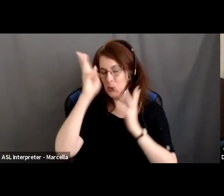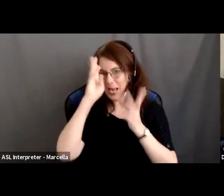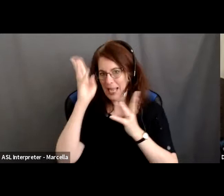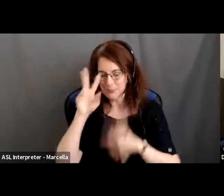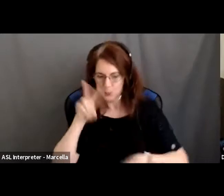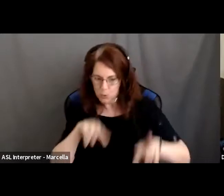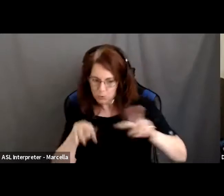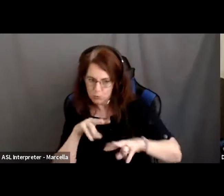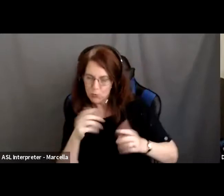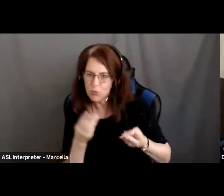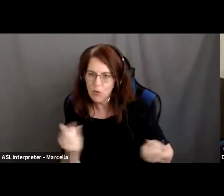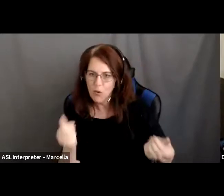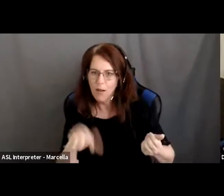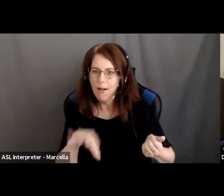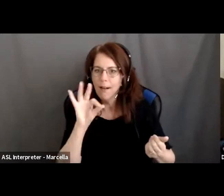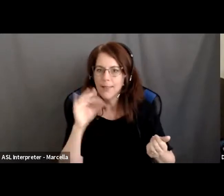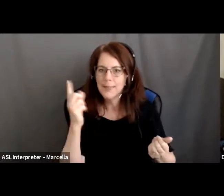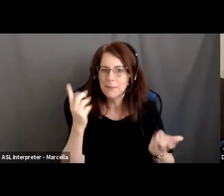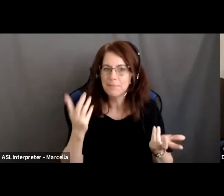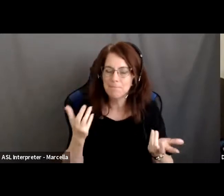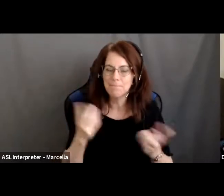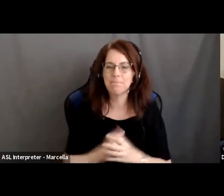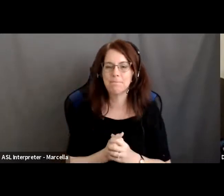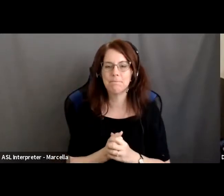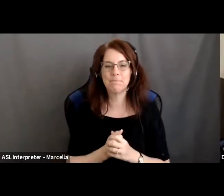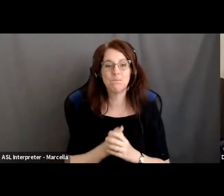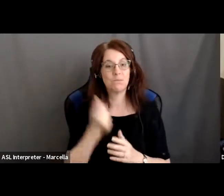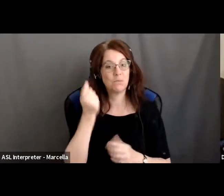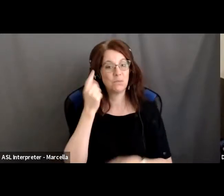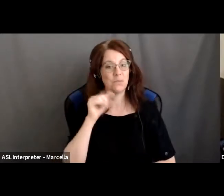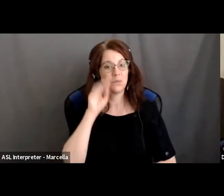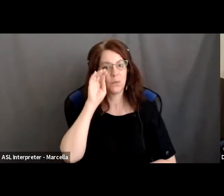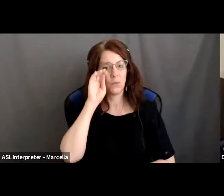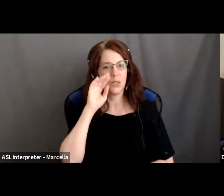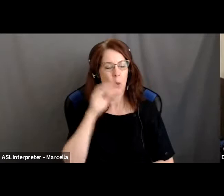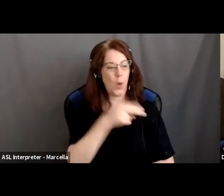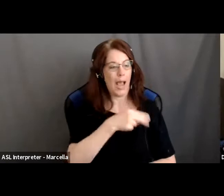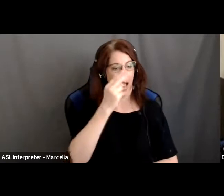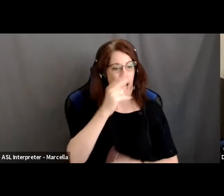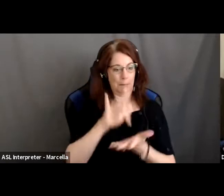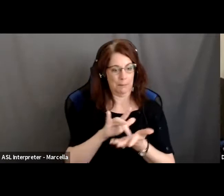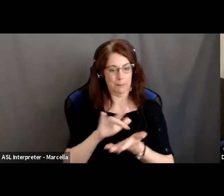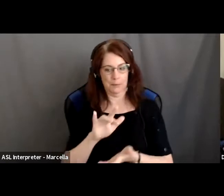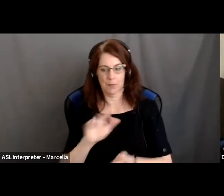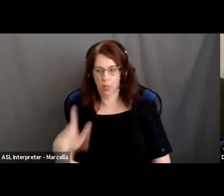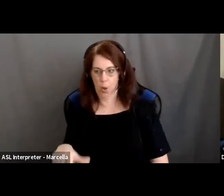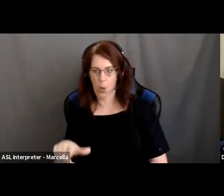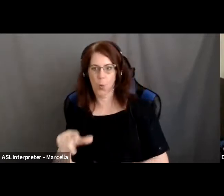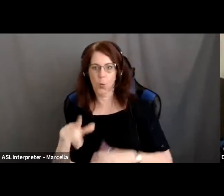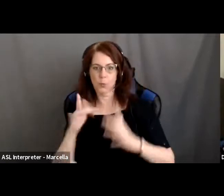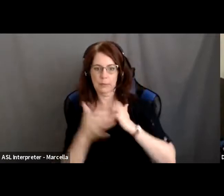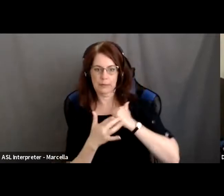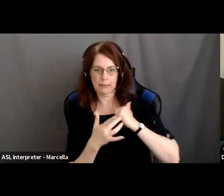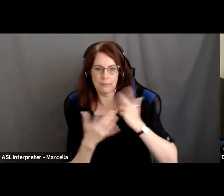at a solution. So keeping that in mind, when we look at these high, medium, and low tech solutions, I